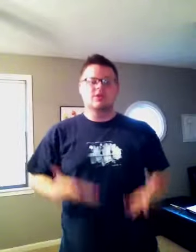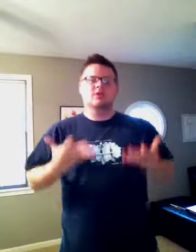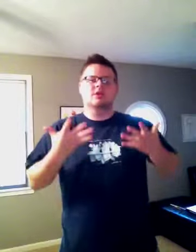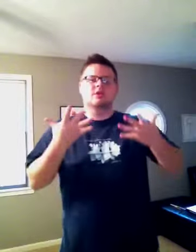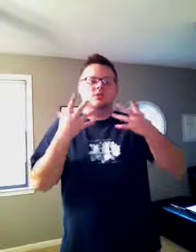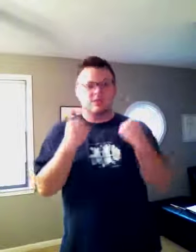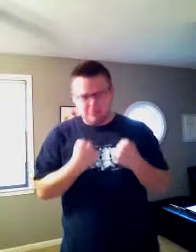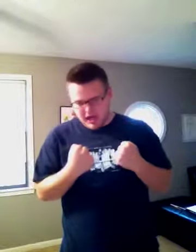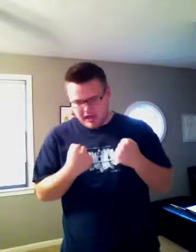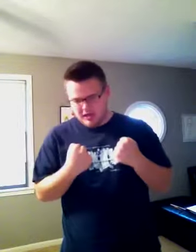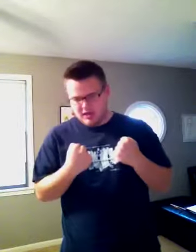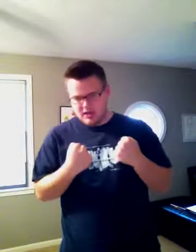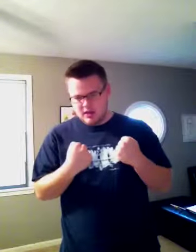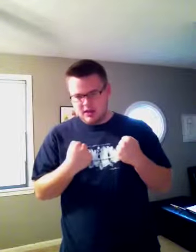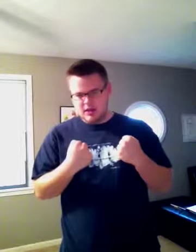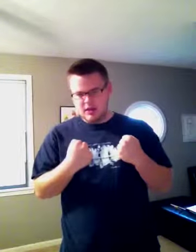Filled with pain.